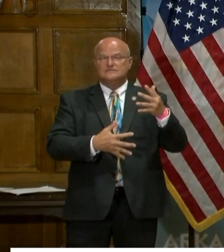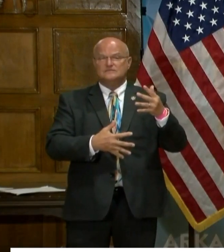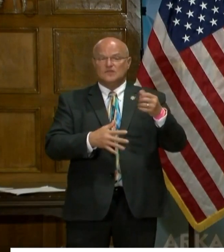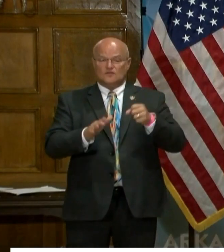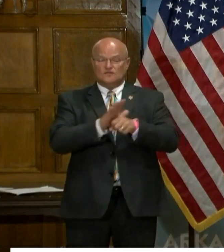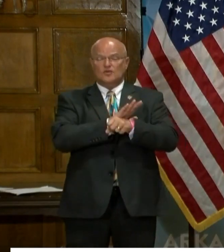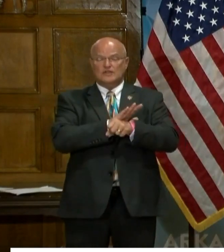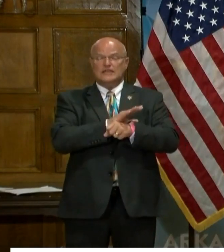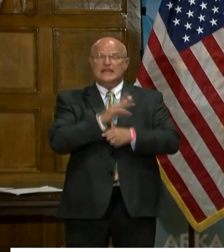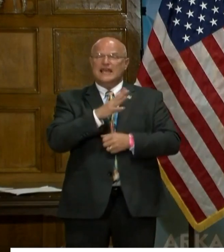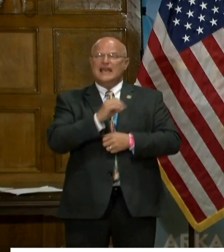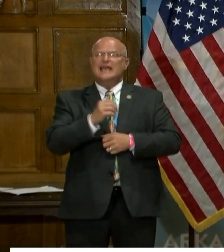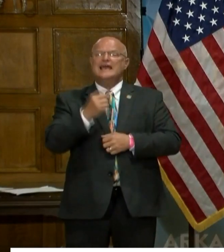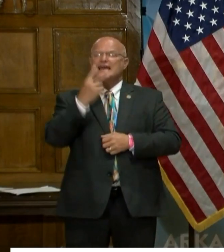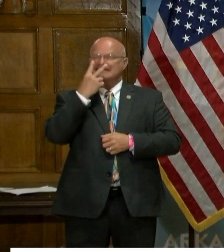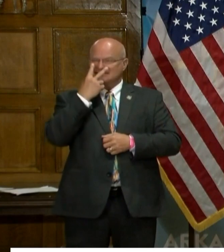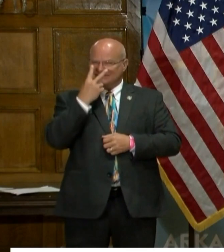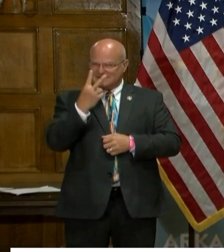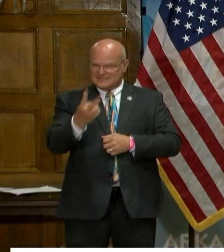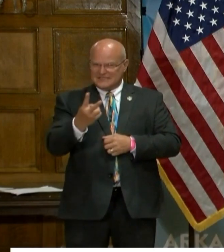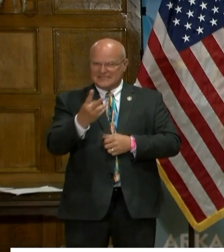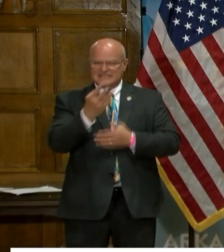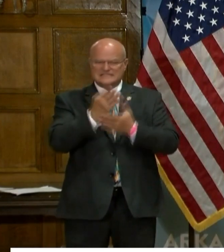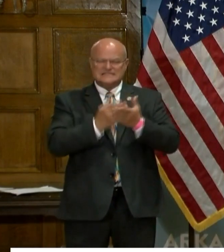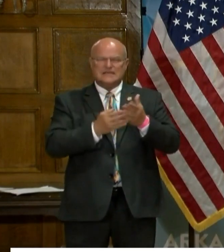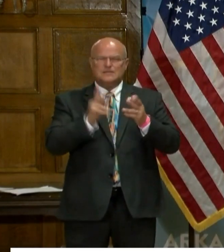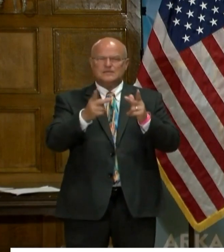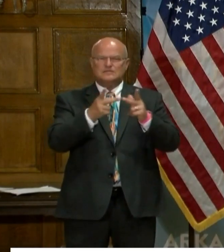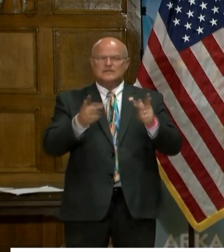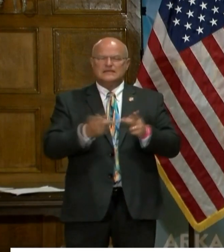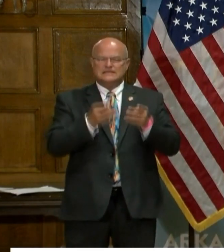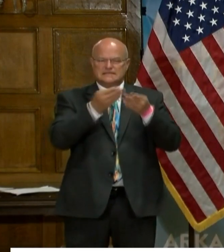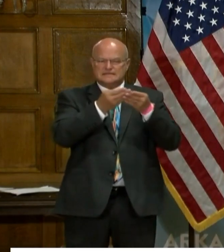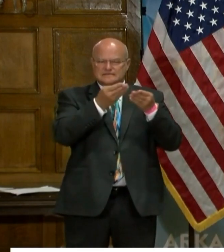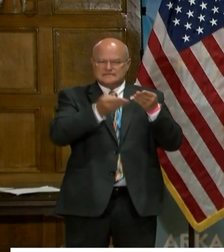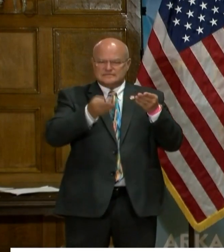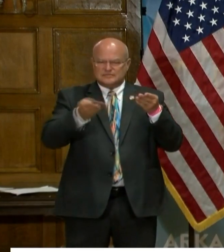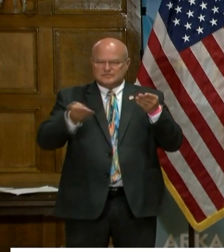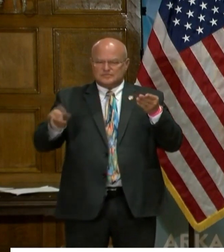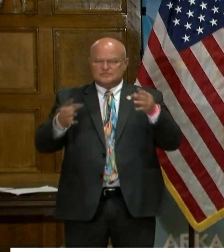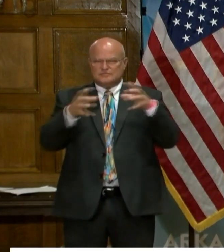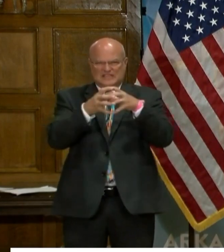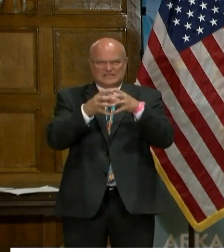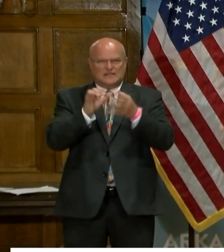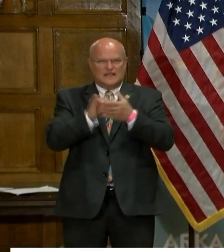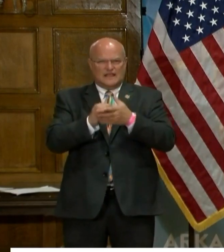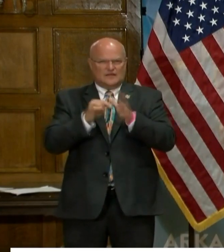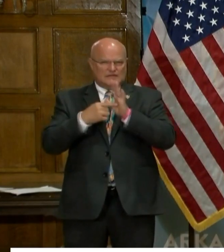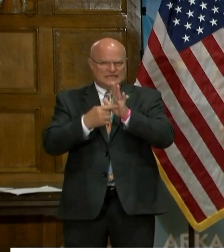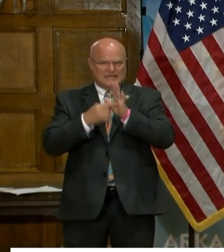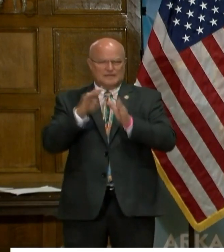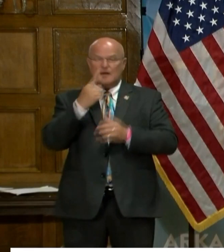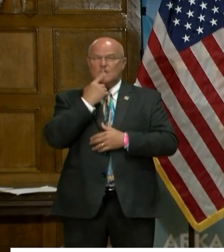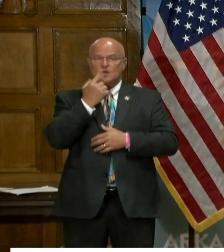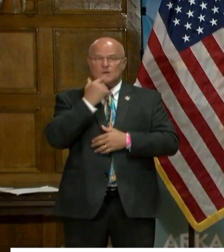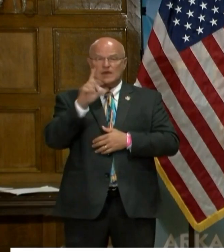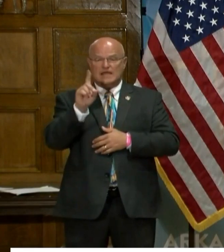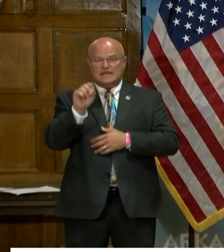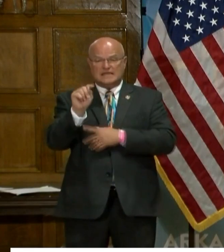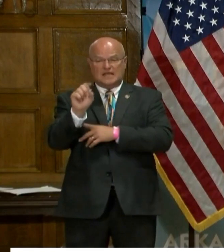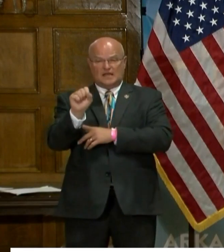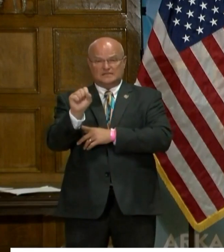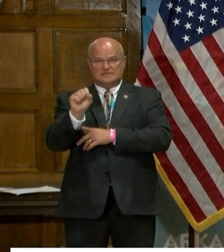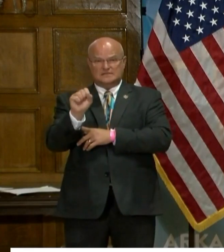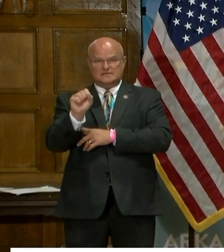effectively or fully, and we have seen in some of those settings these clusters that were indicated by the red dots. And it's